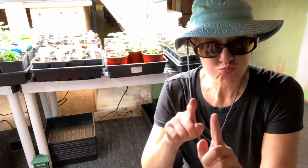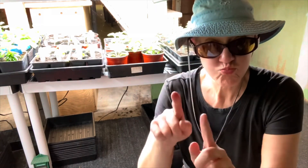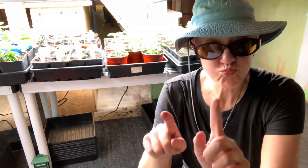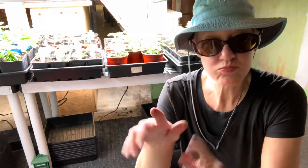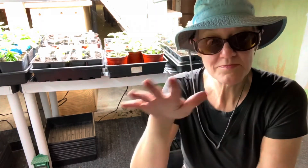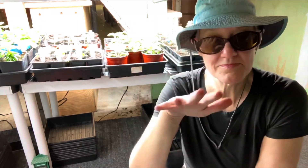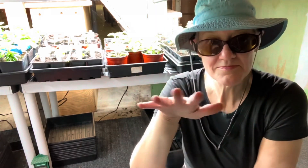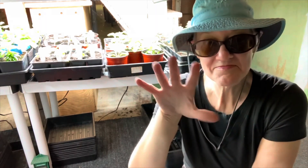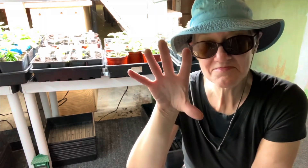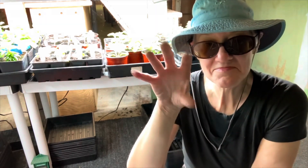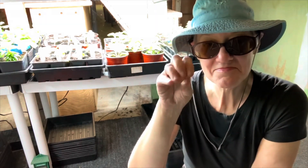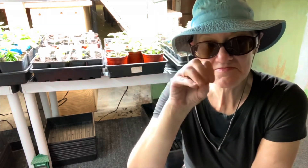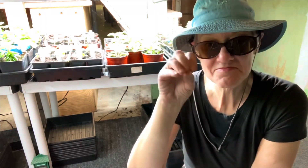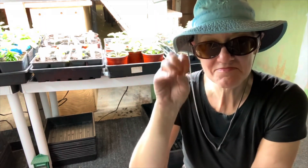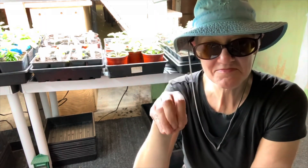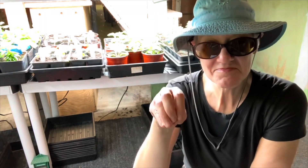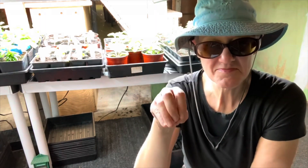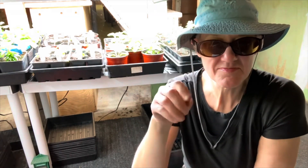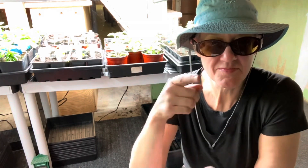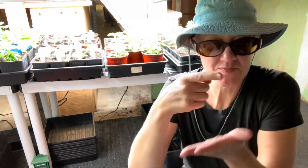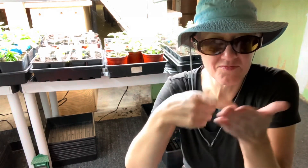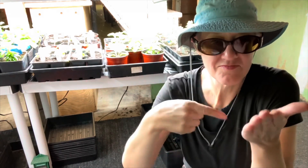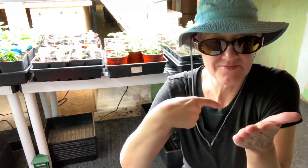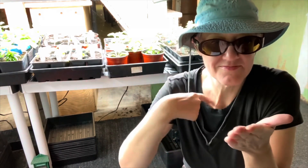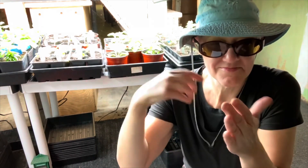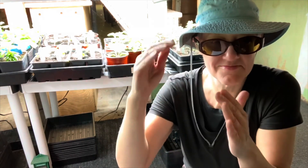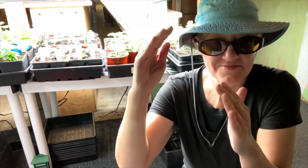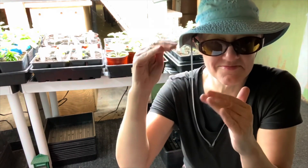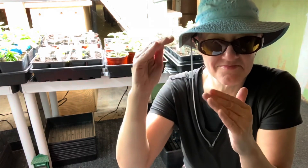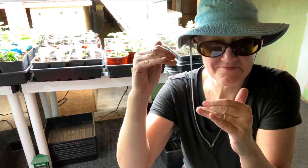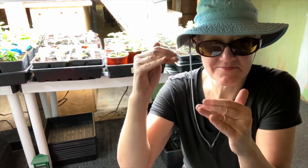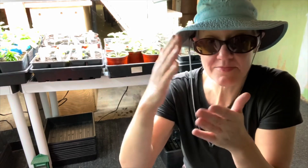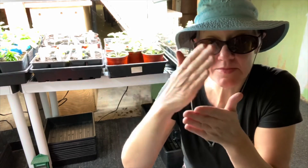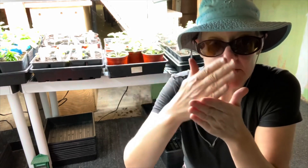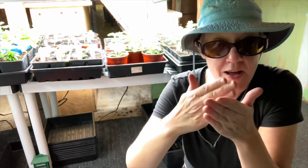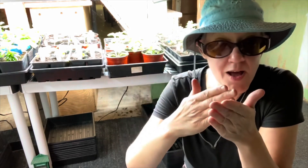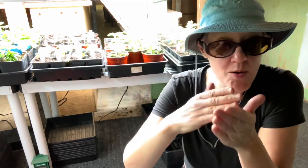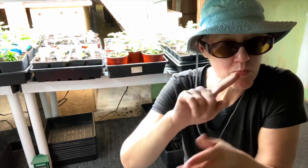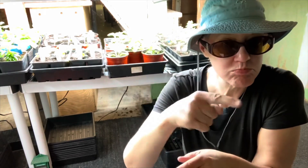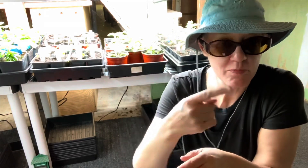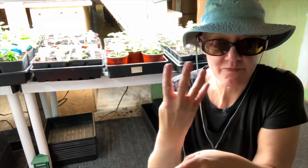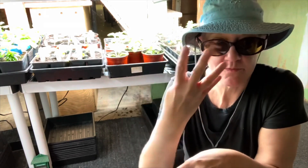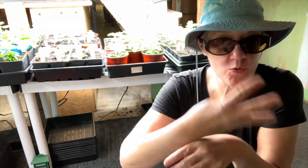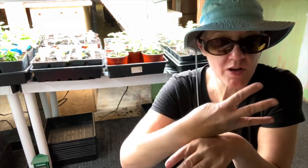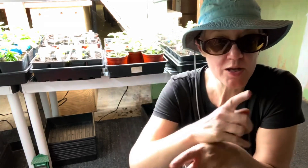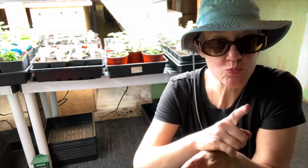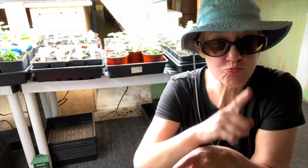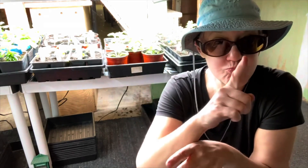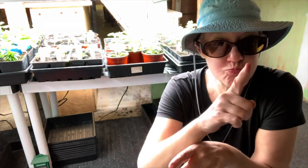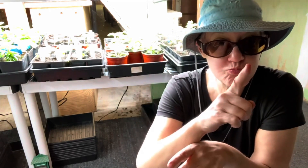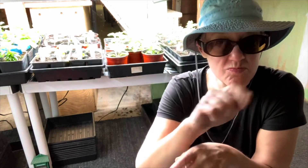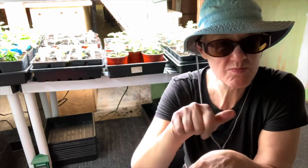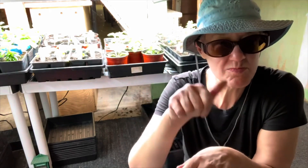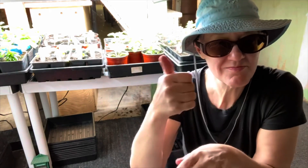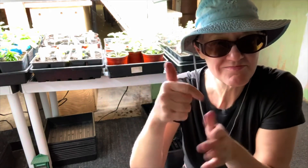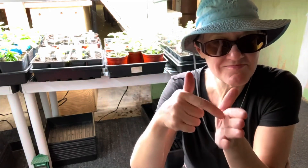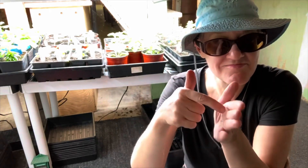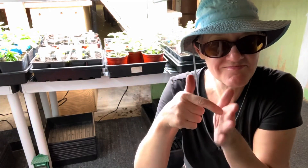I had about a 50% germination rate, which is what I expected. Some germinated in